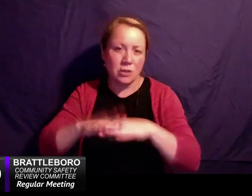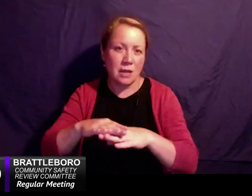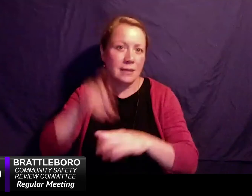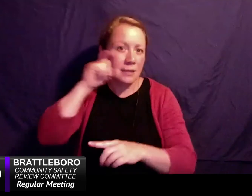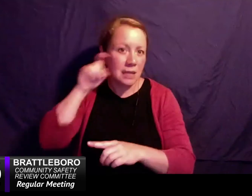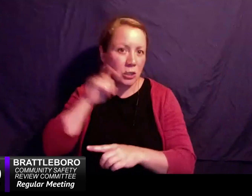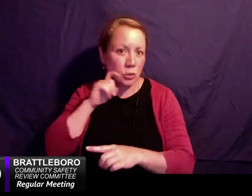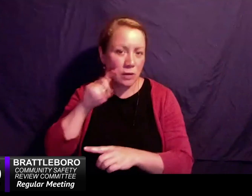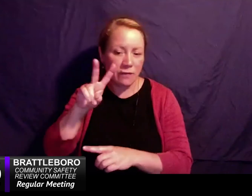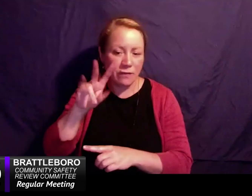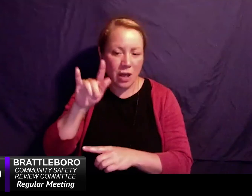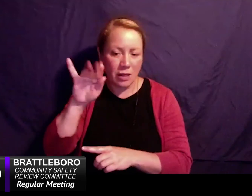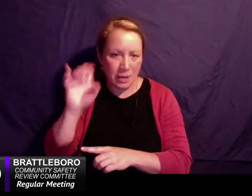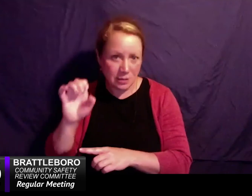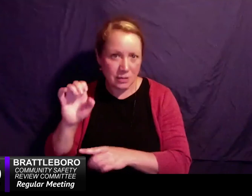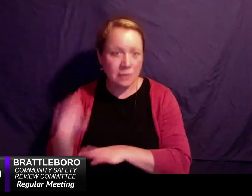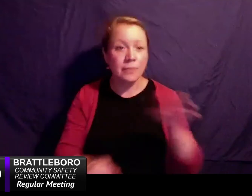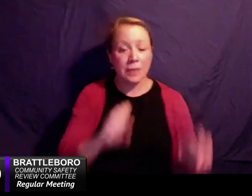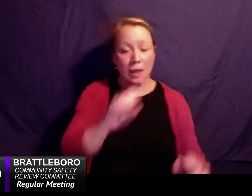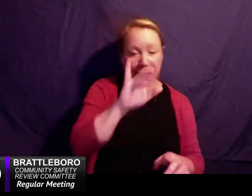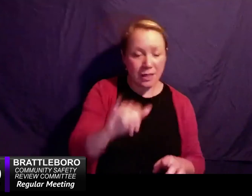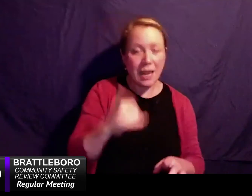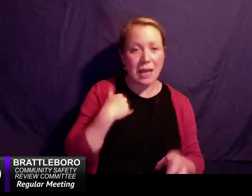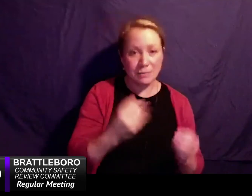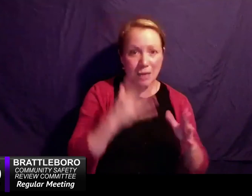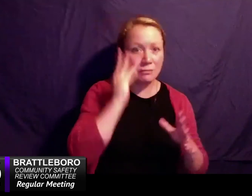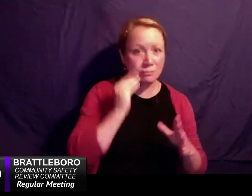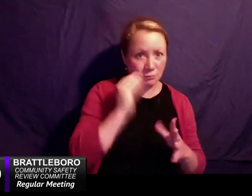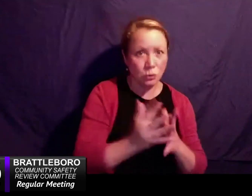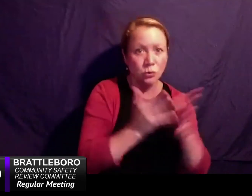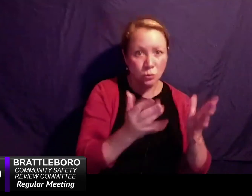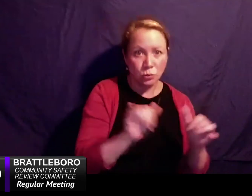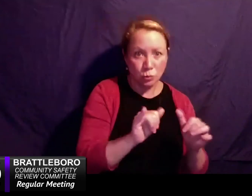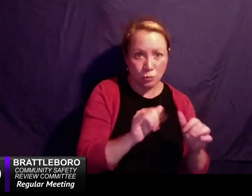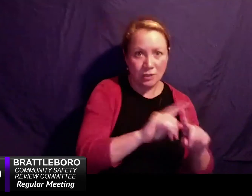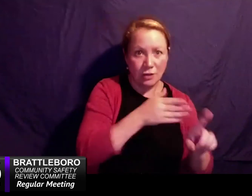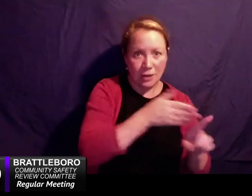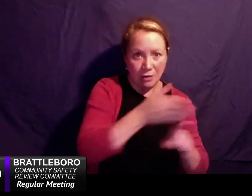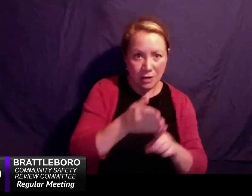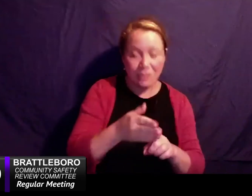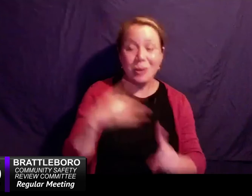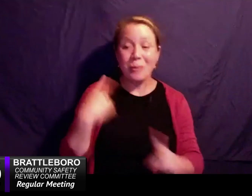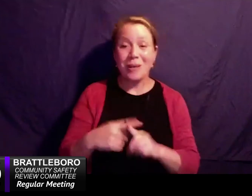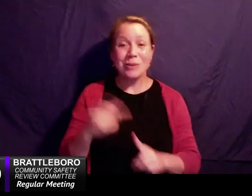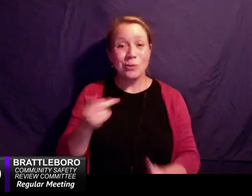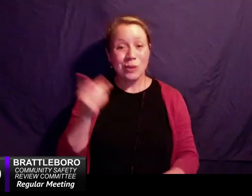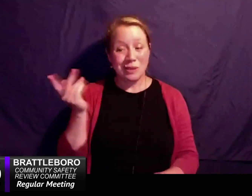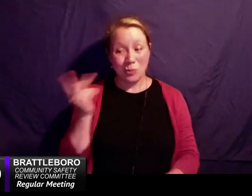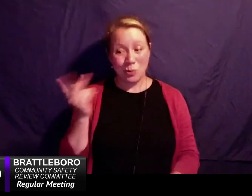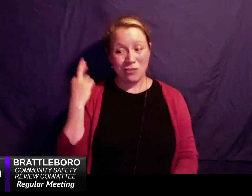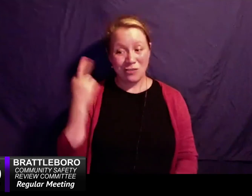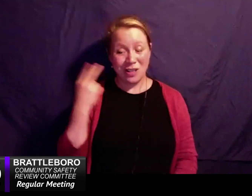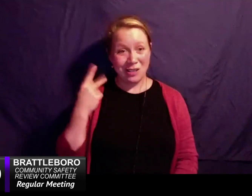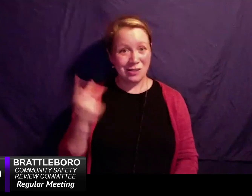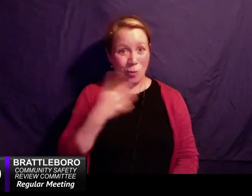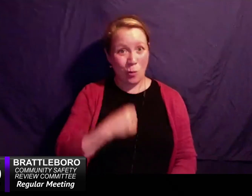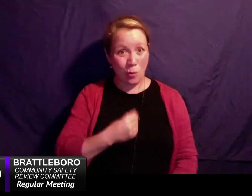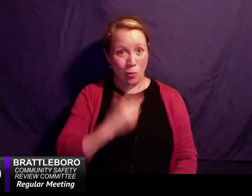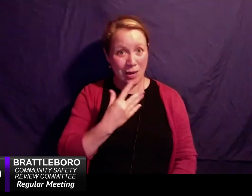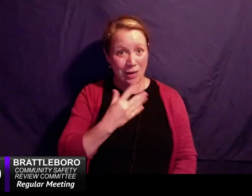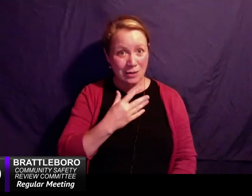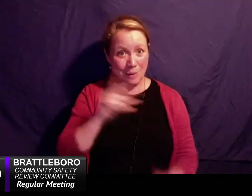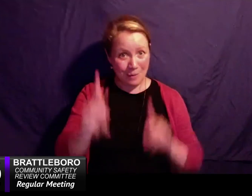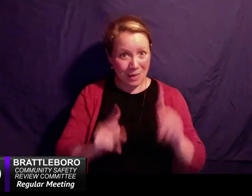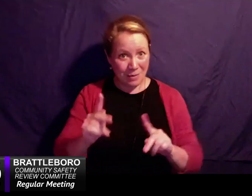holds many different kinds of spaces as well. We also recognize that particularly as white people, we may have some gaps in the